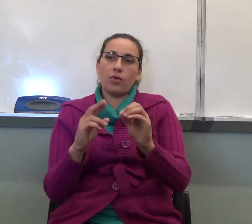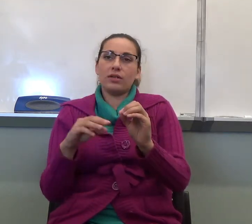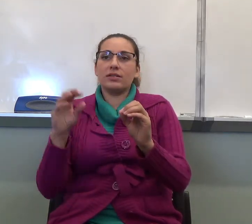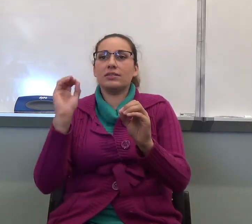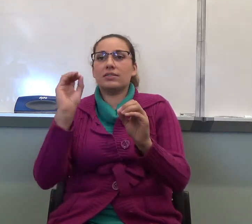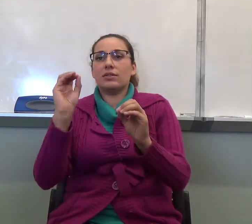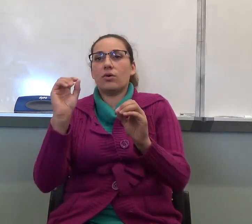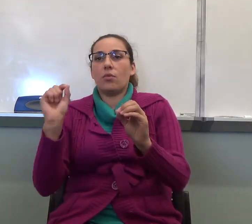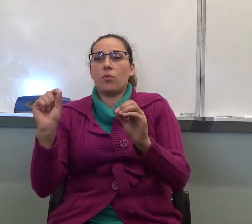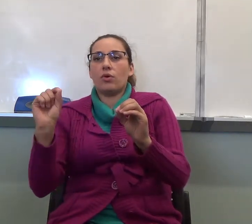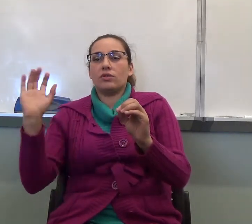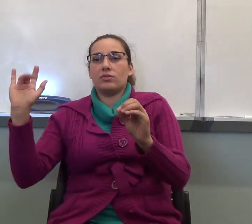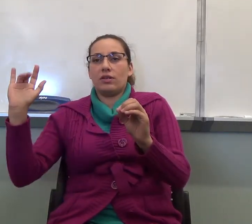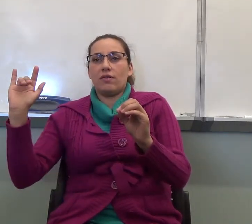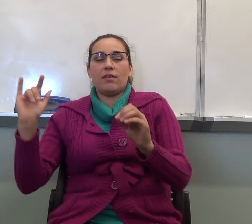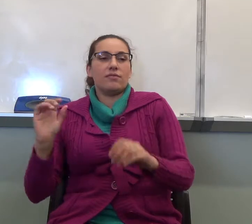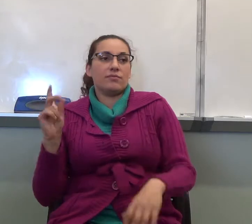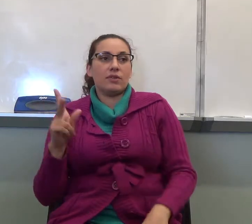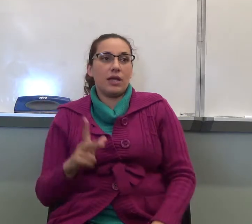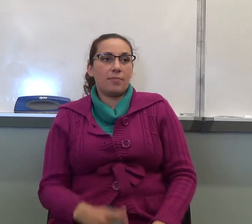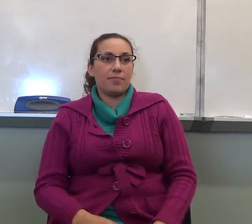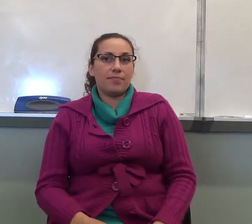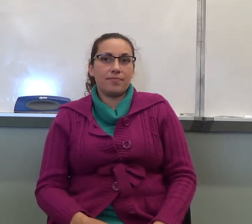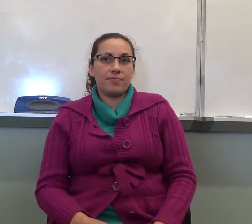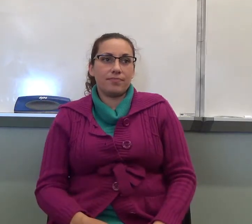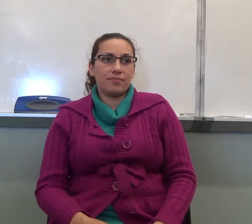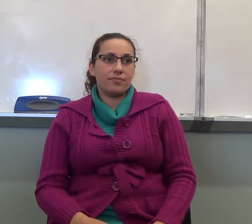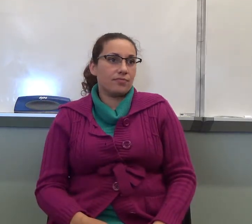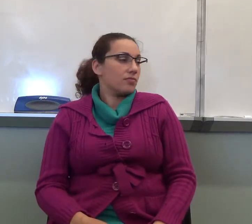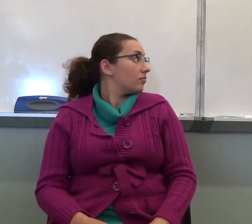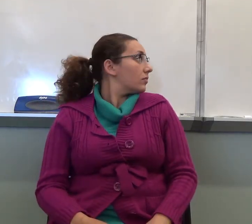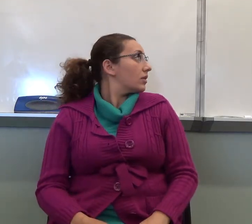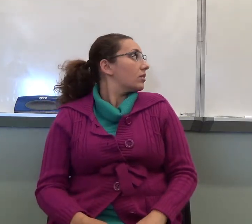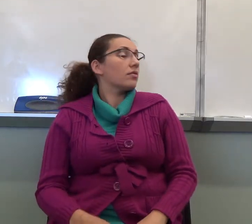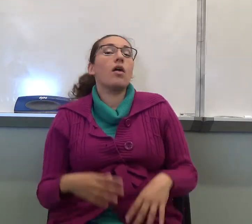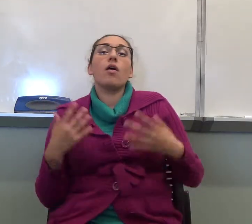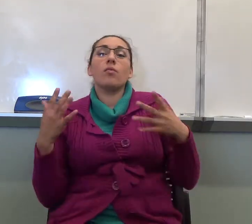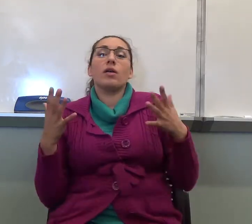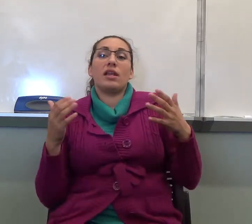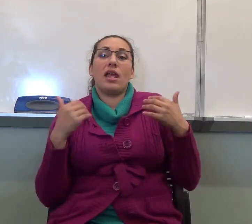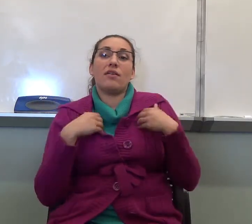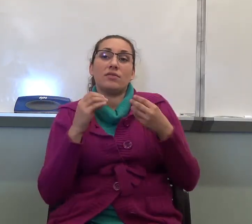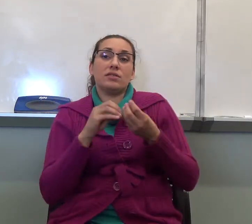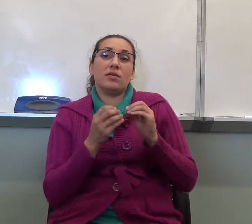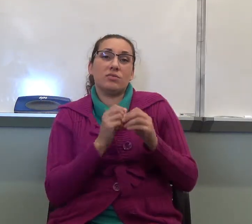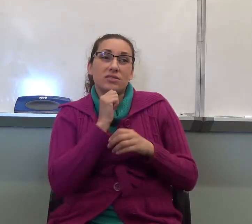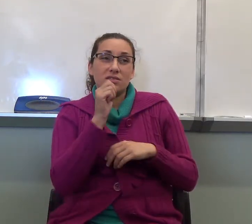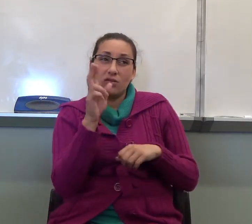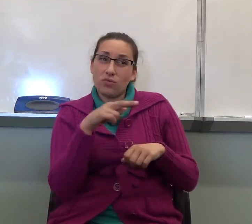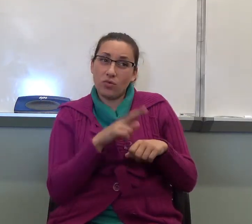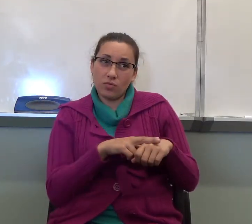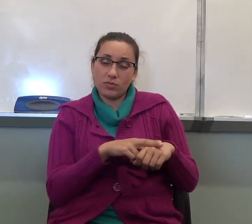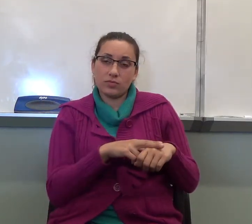Okay. Now, we've already come across a number which is an unusual number. It's given the title